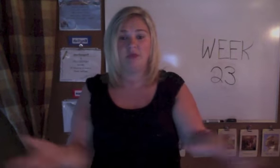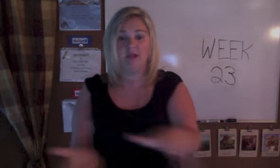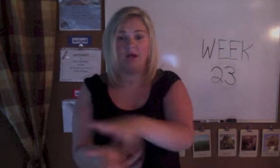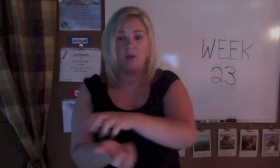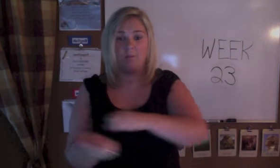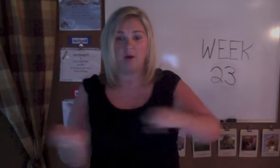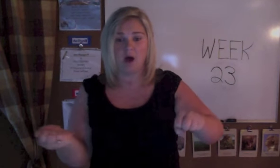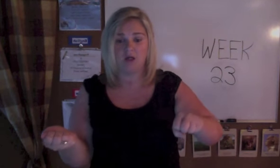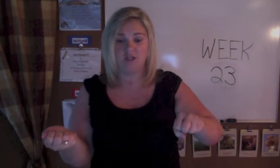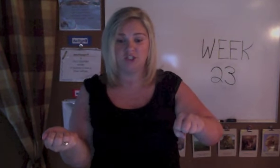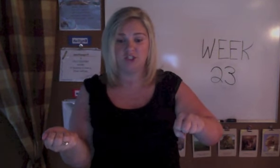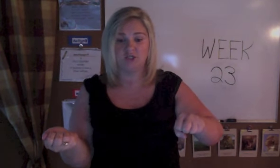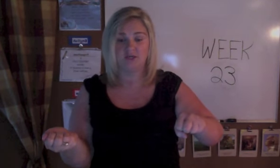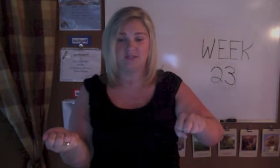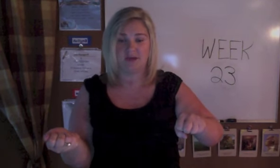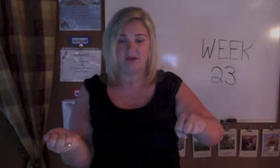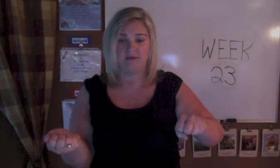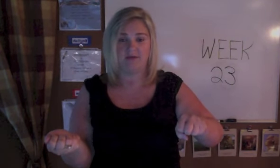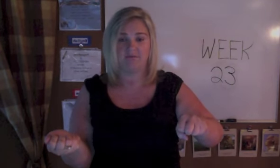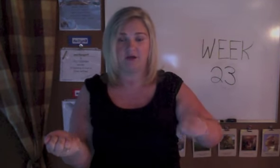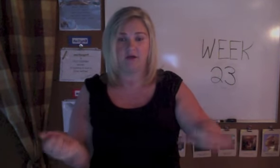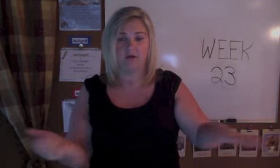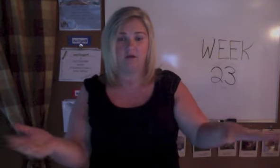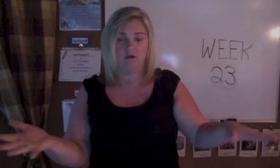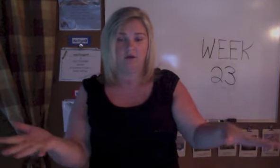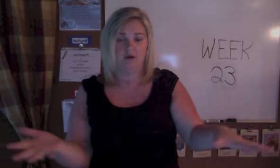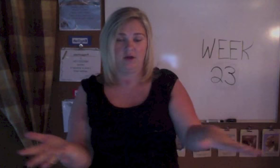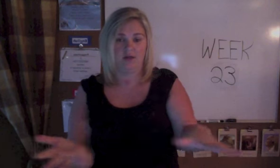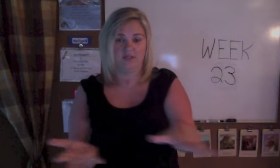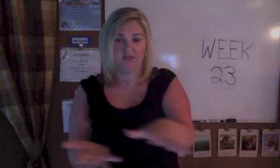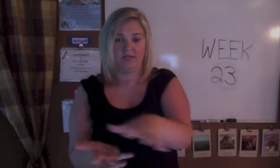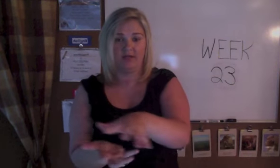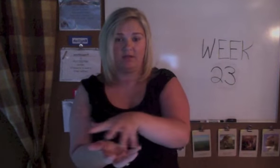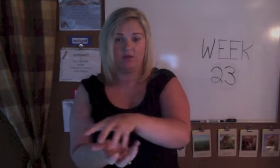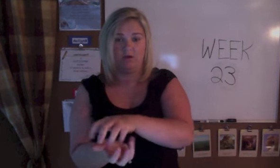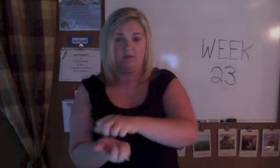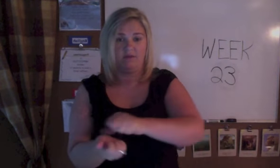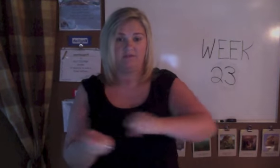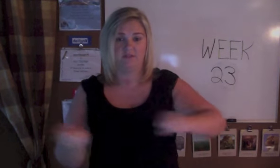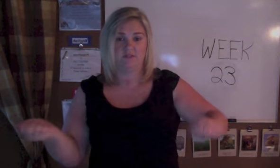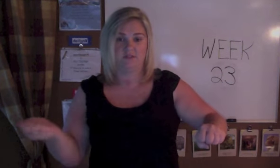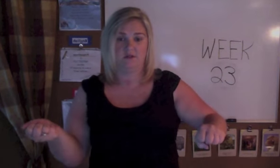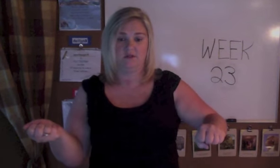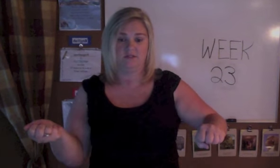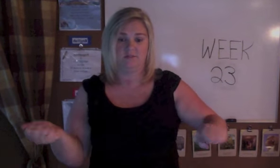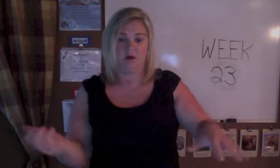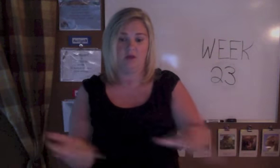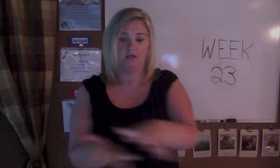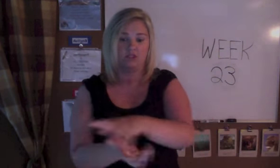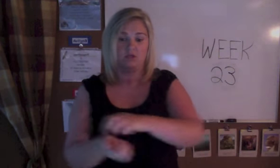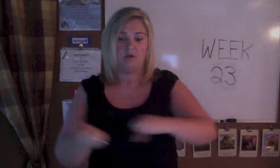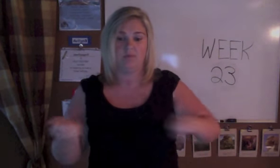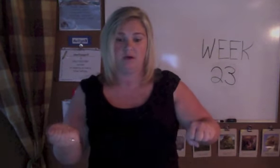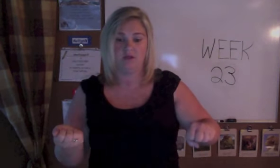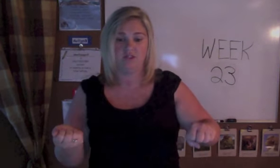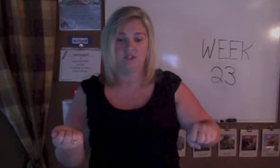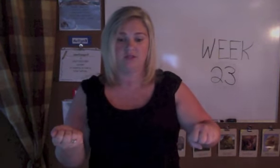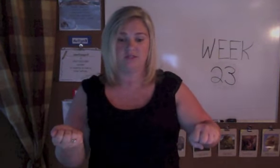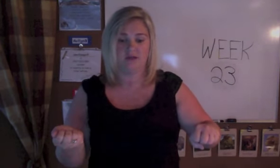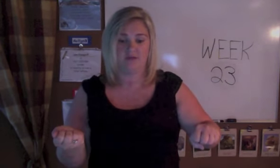Orthopede abolished in South Africa. Your hands slide together, make fists, and then that's abolished. Abolished in South